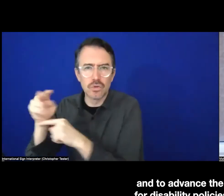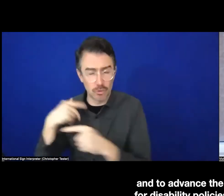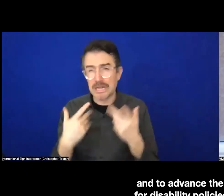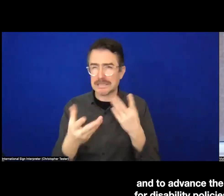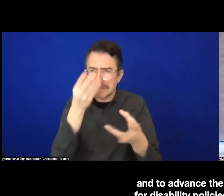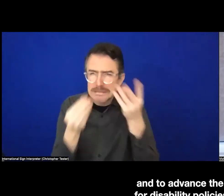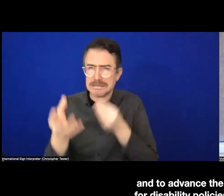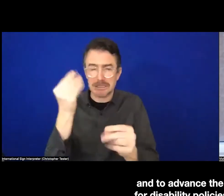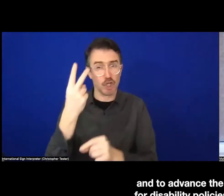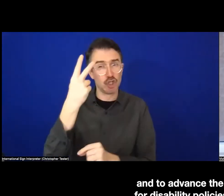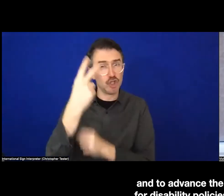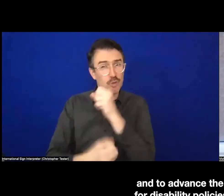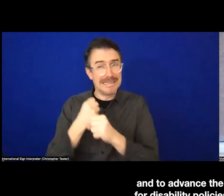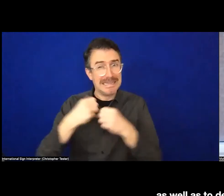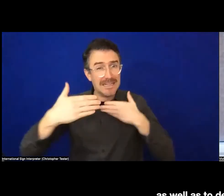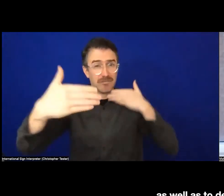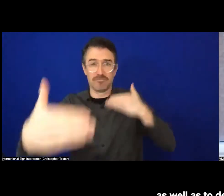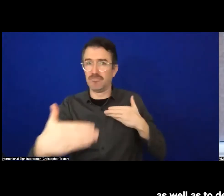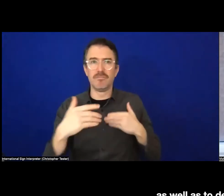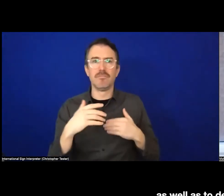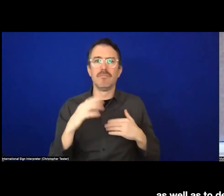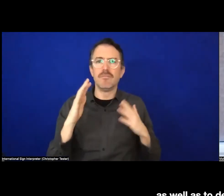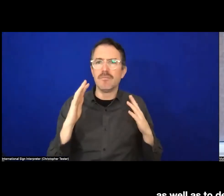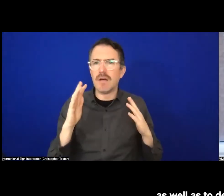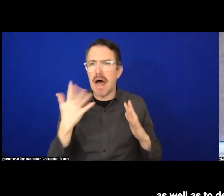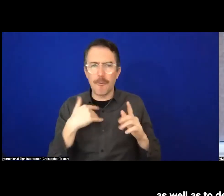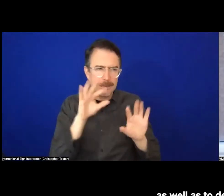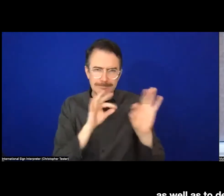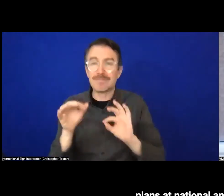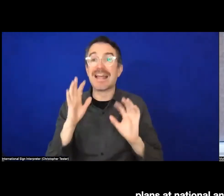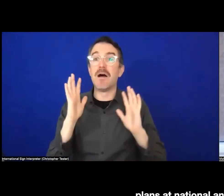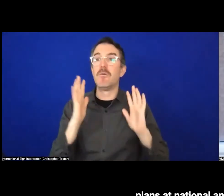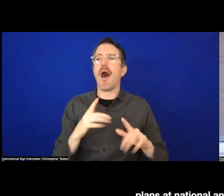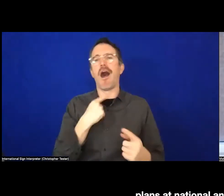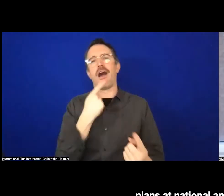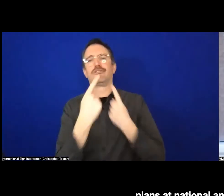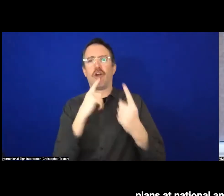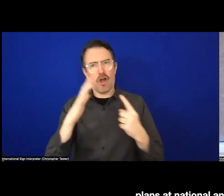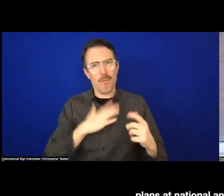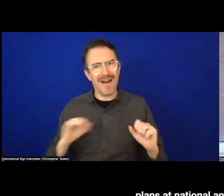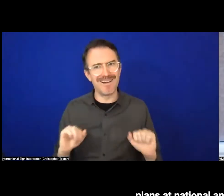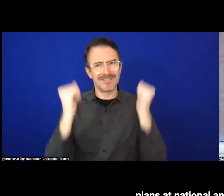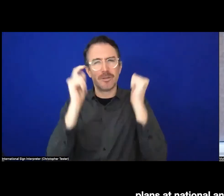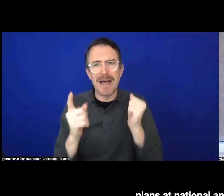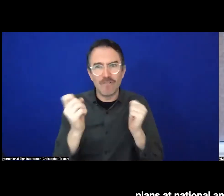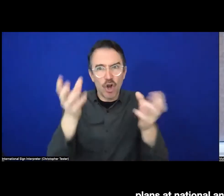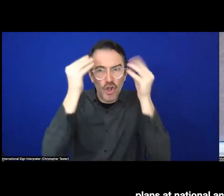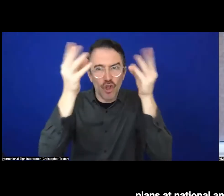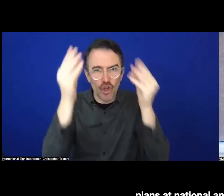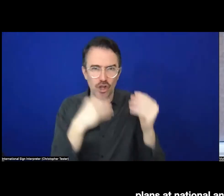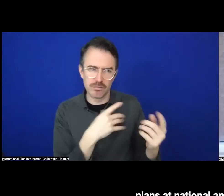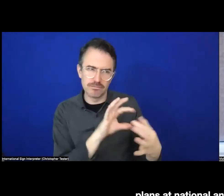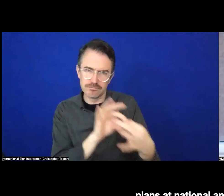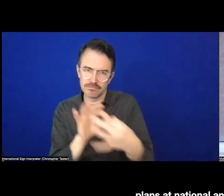for disability policies implementations, as well as to develop action plans at national